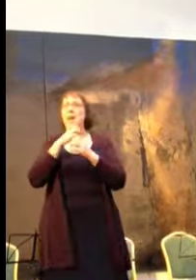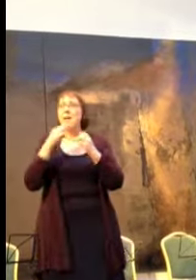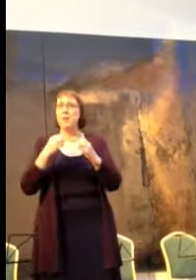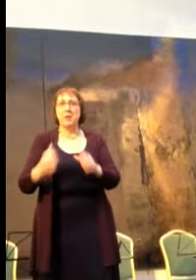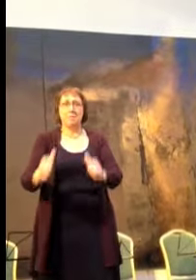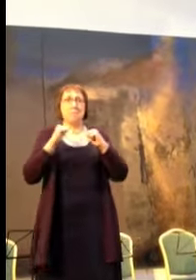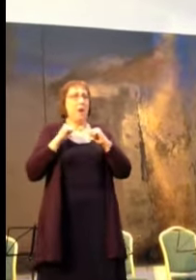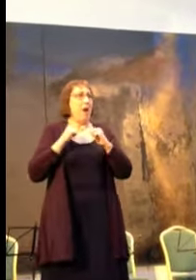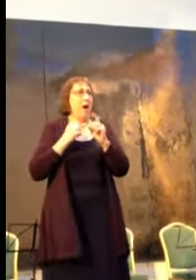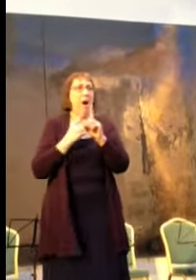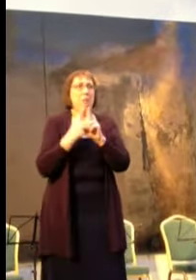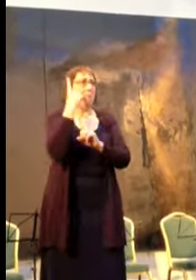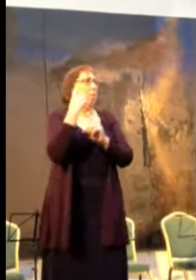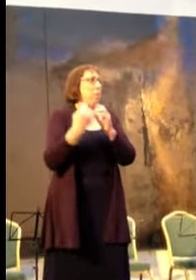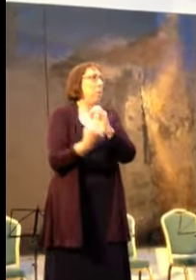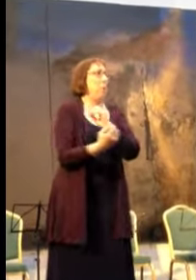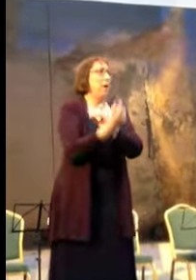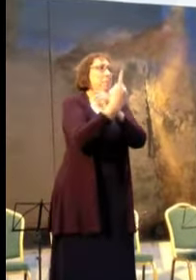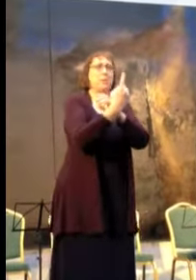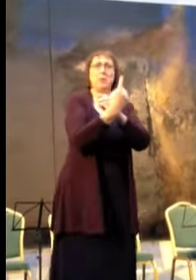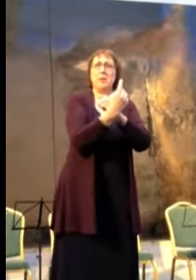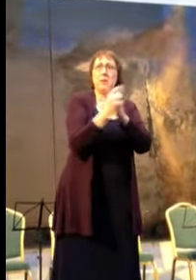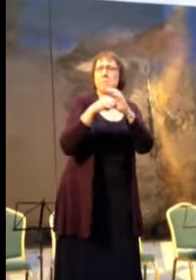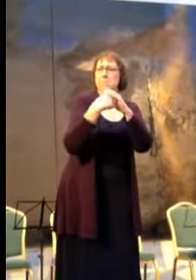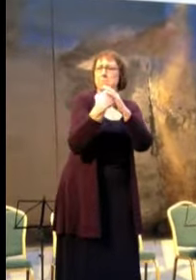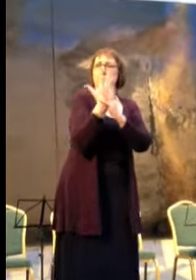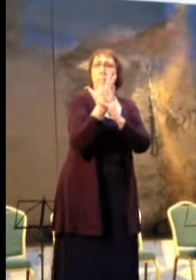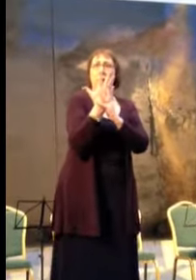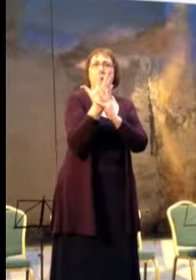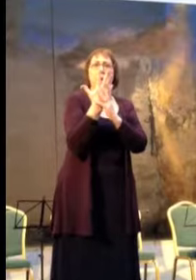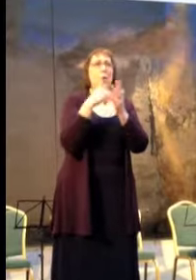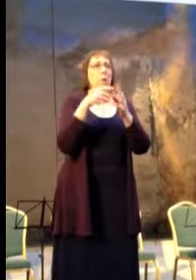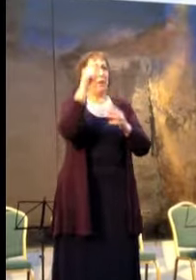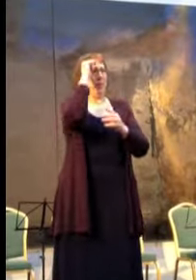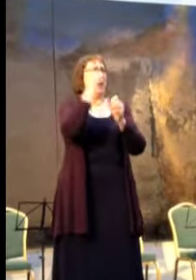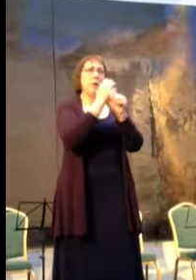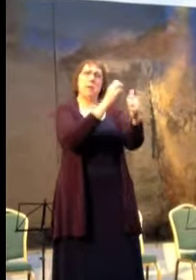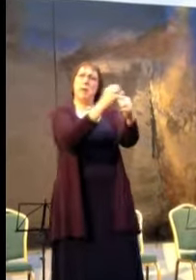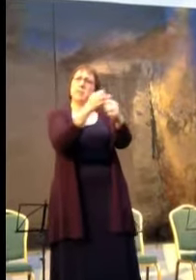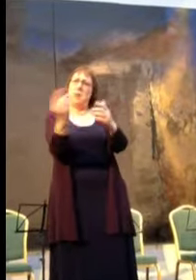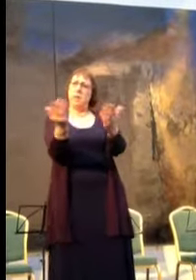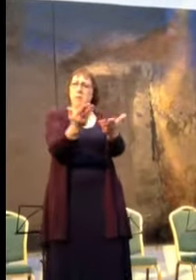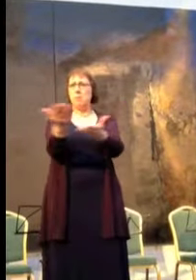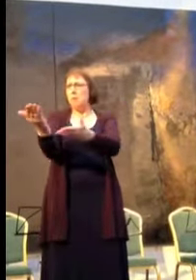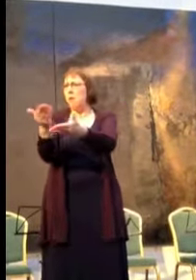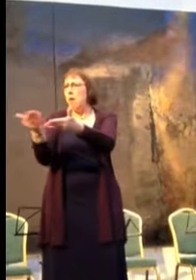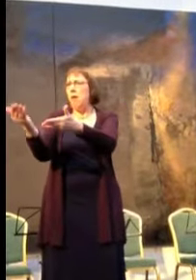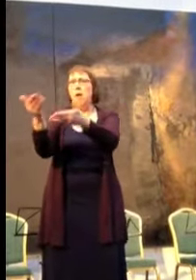and opportunities for personal development are enhanced when one takes account of the other and the other takes account of